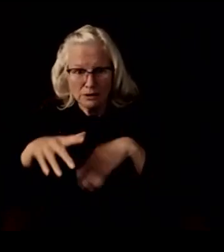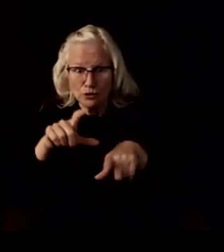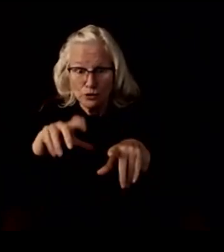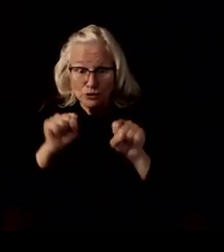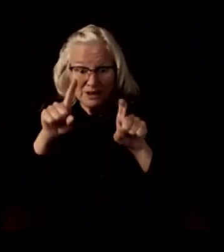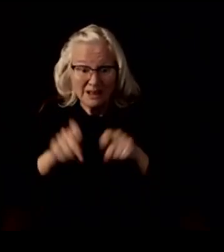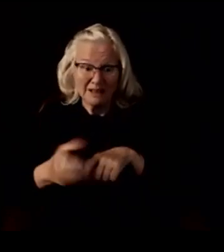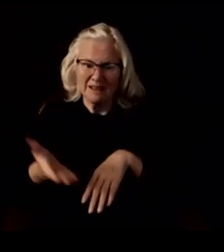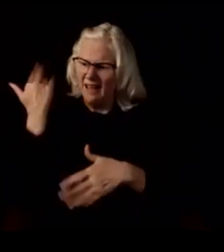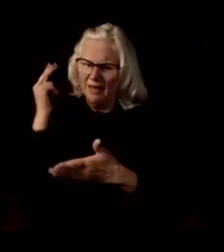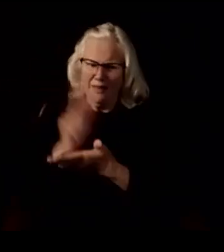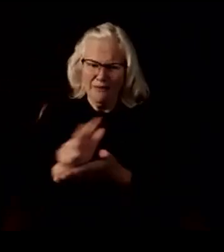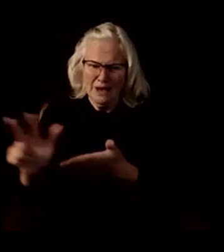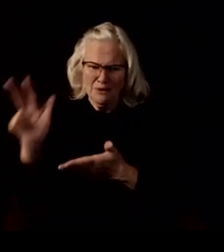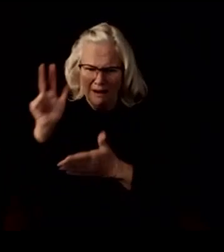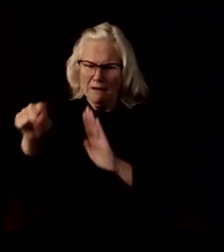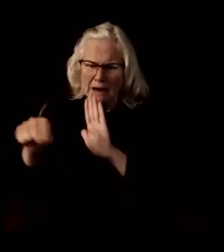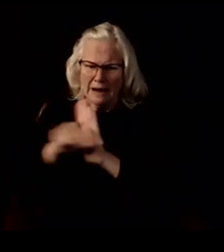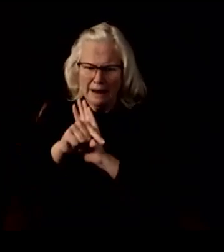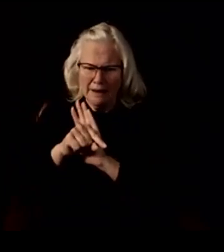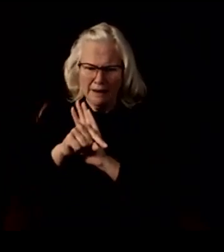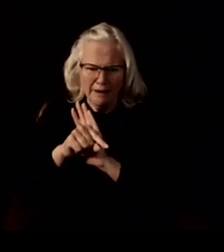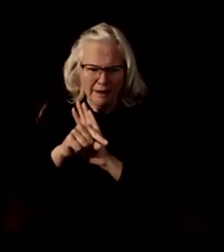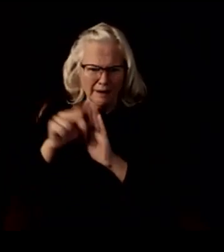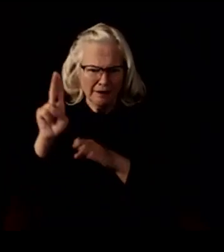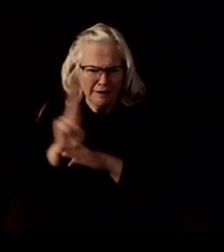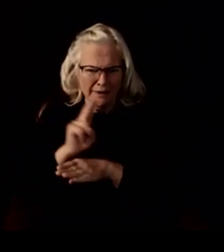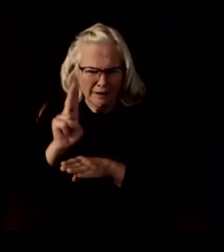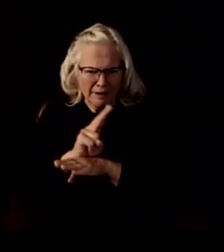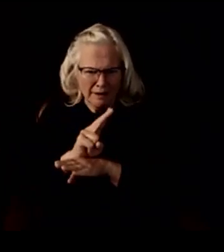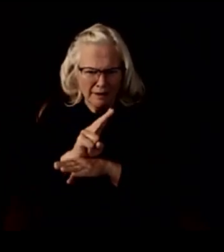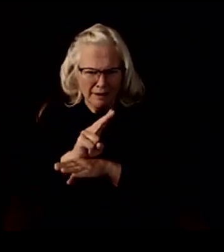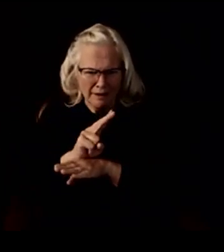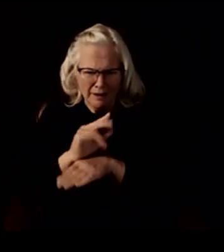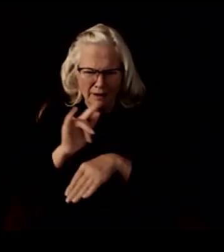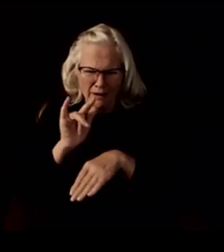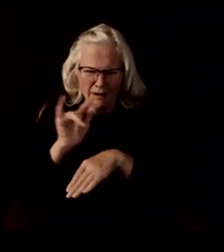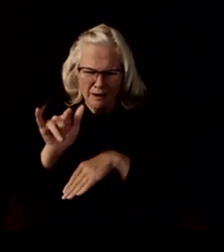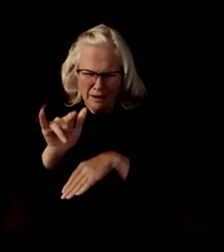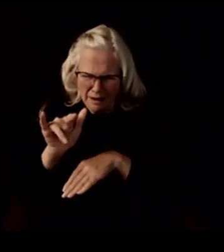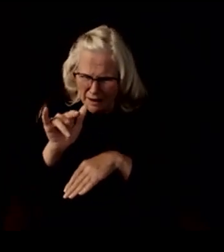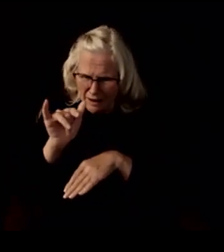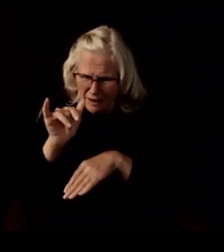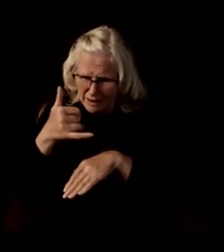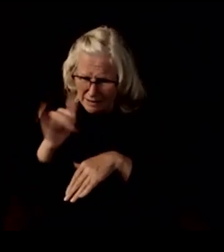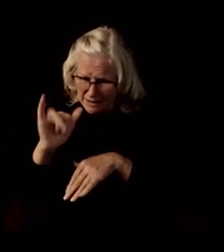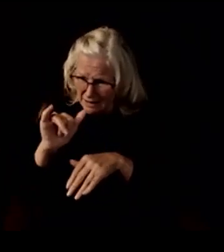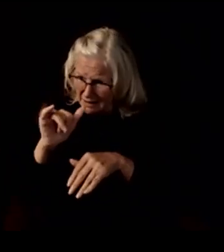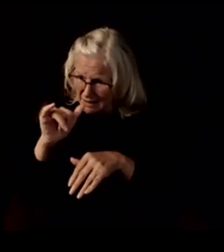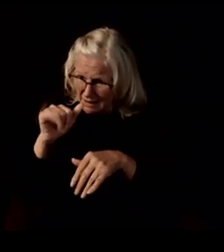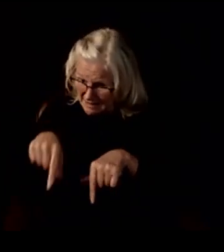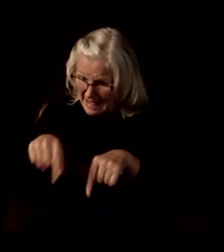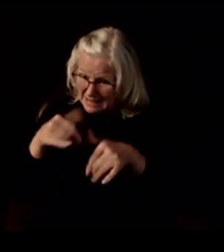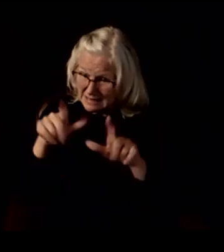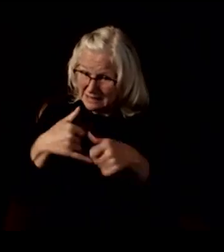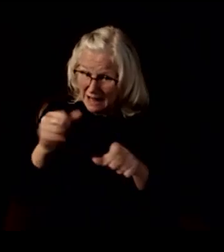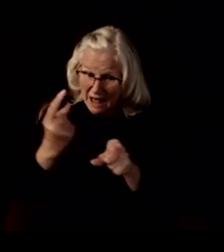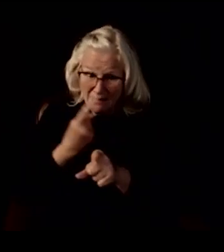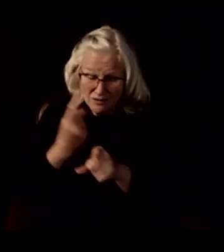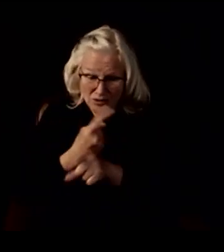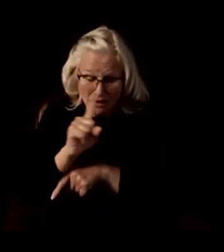now you're using it to scan into, say, an airport, is that still accurate? Right, absolutely.